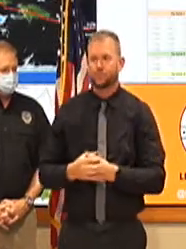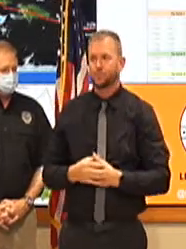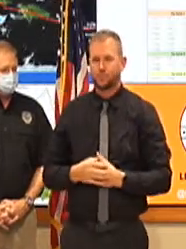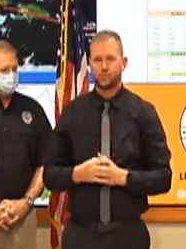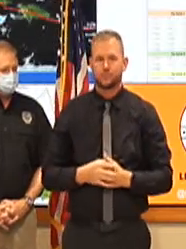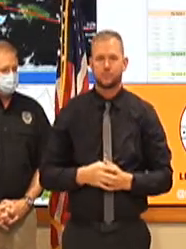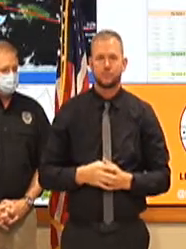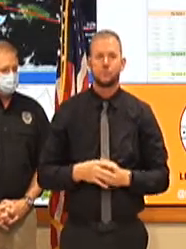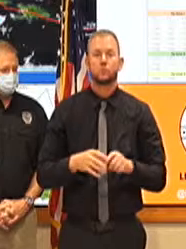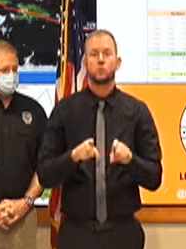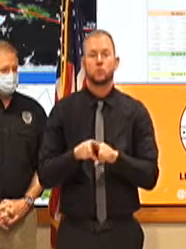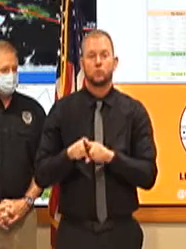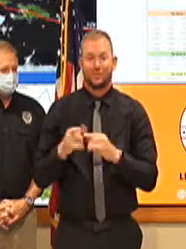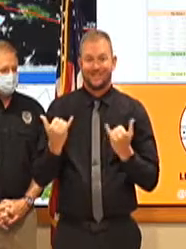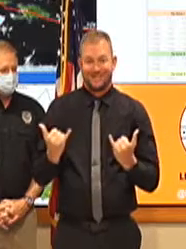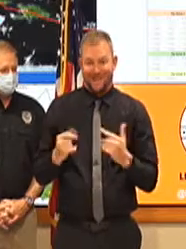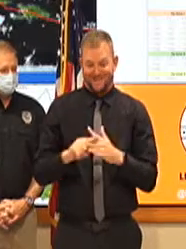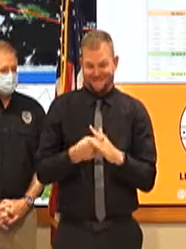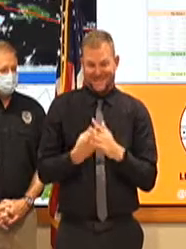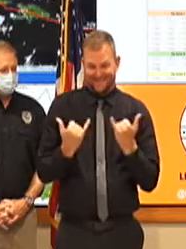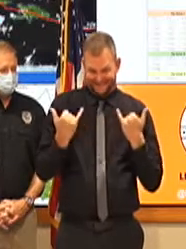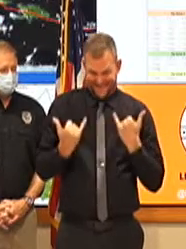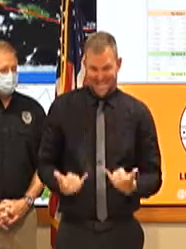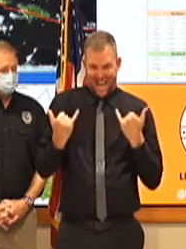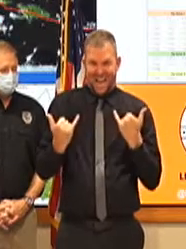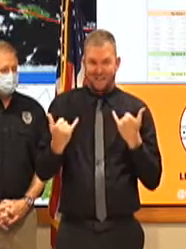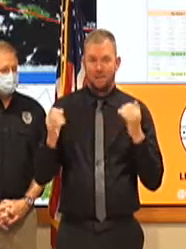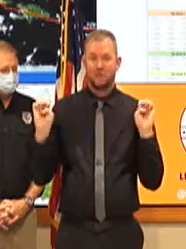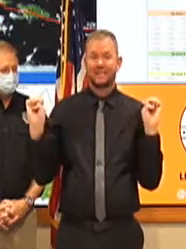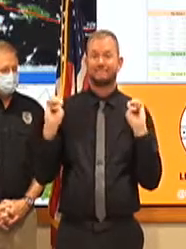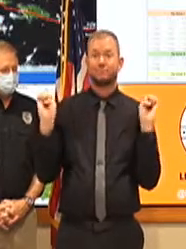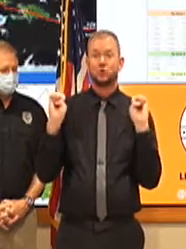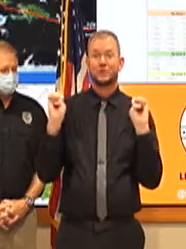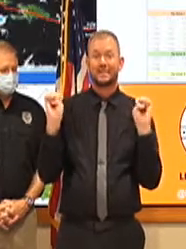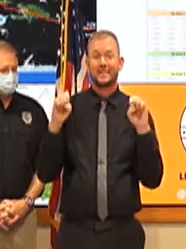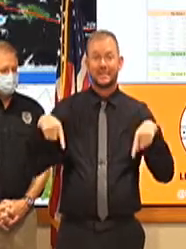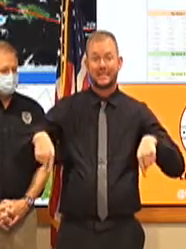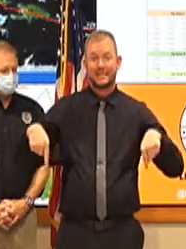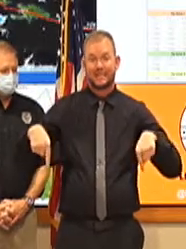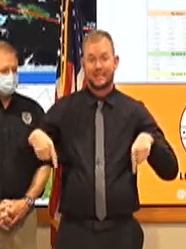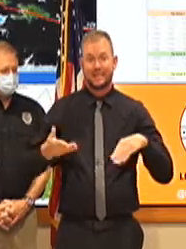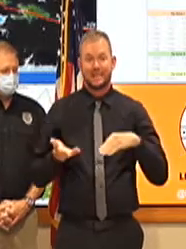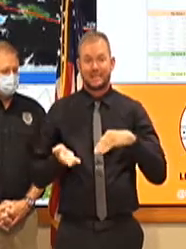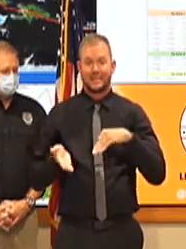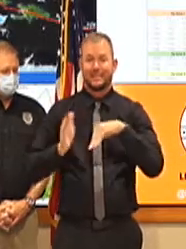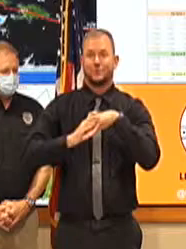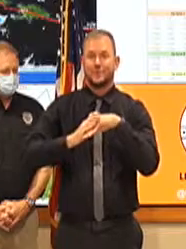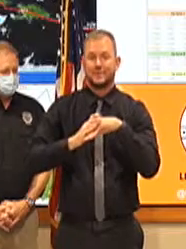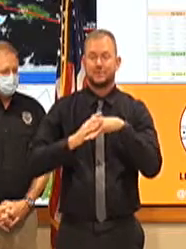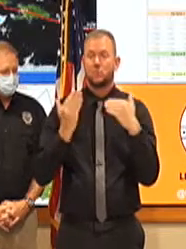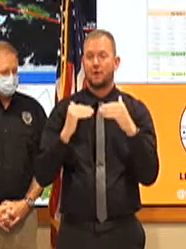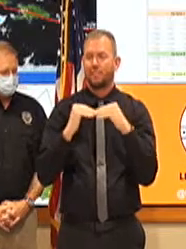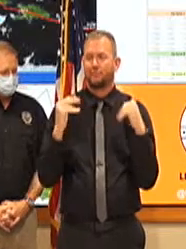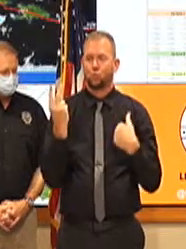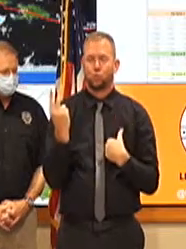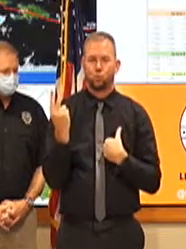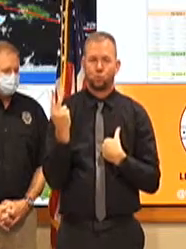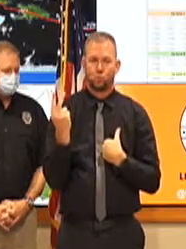immediately, our emergency operations here is going up to increased level of readiness, now level 2, which is the second highest level of readiness